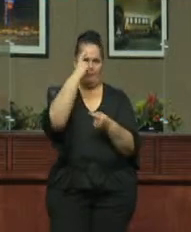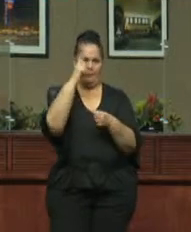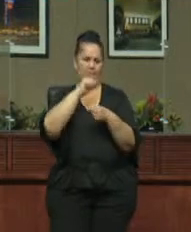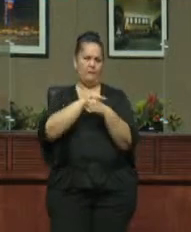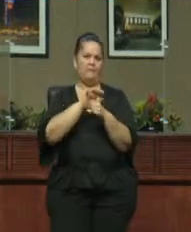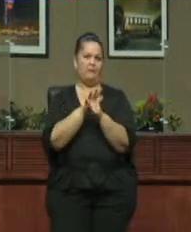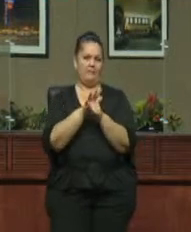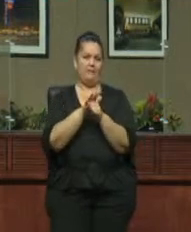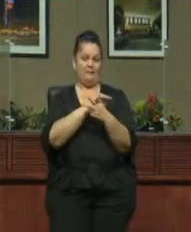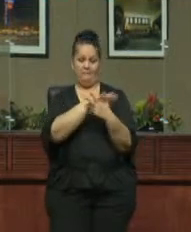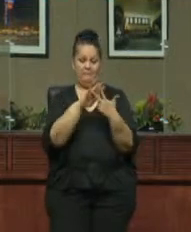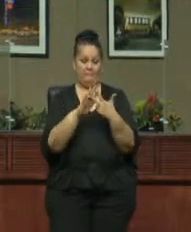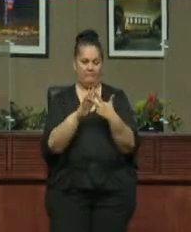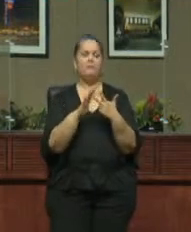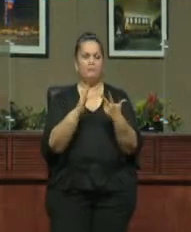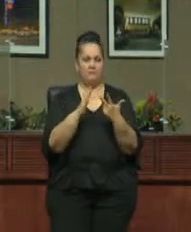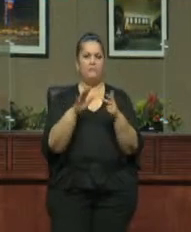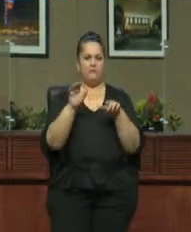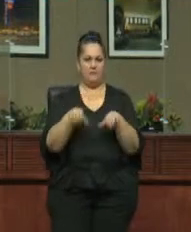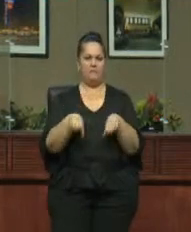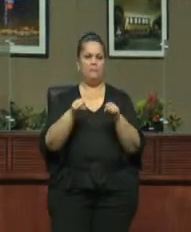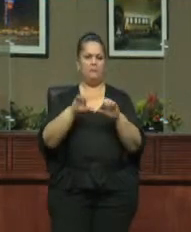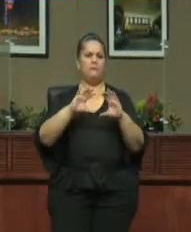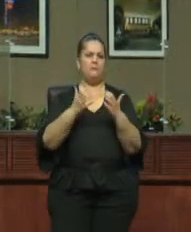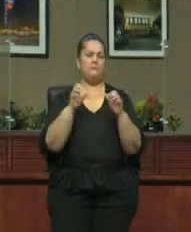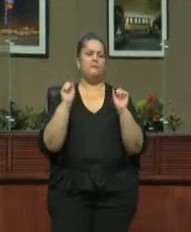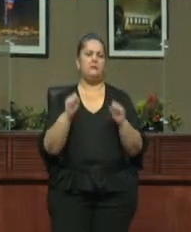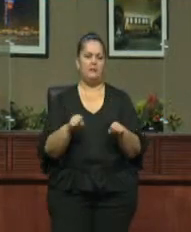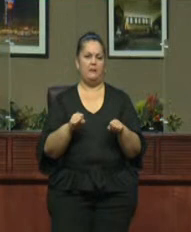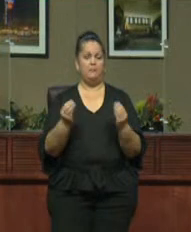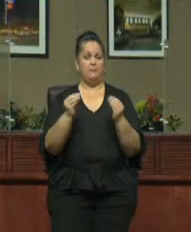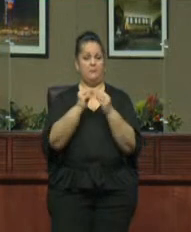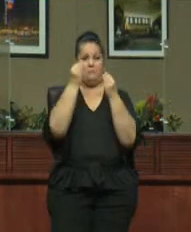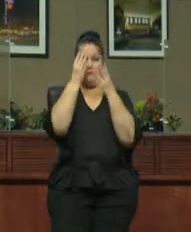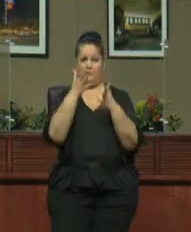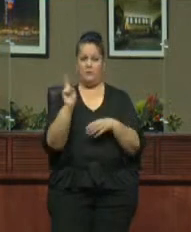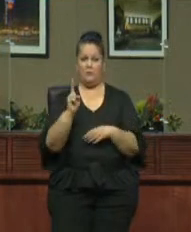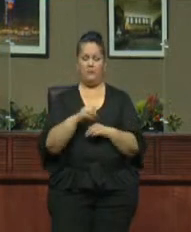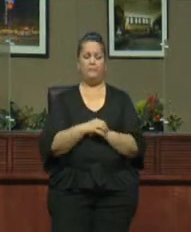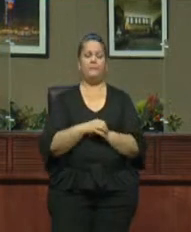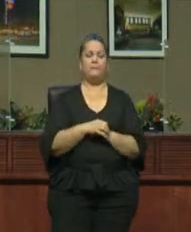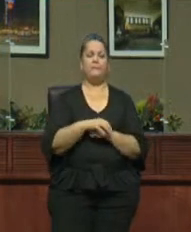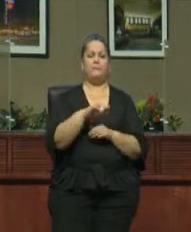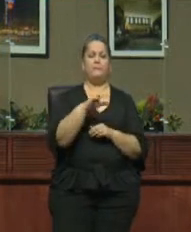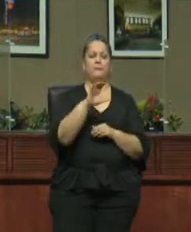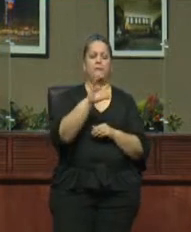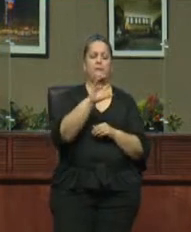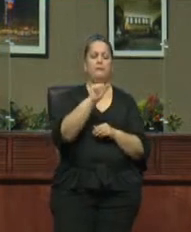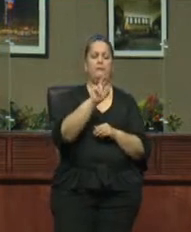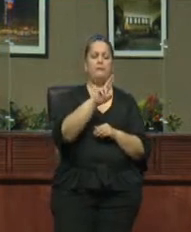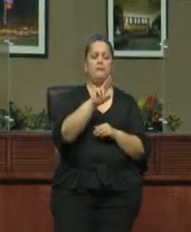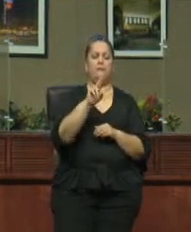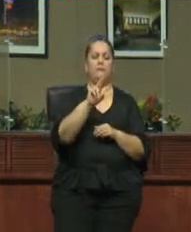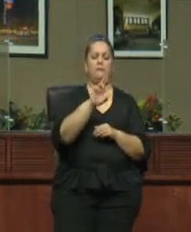of the COVID-19 pandemic. Again, for more information, you can visit